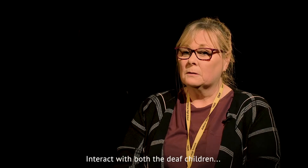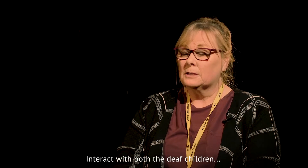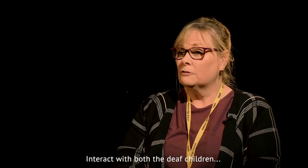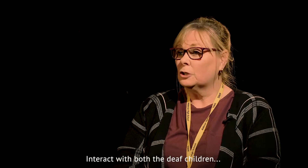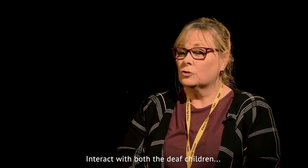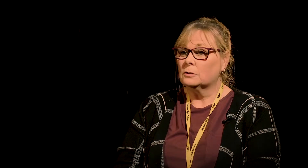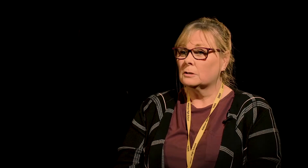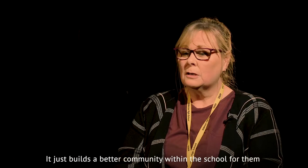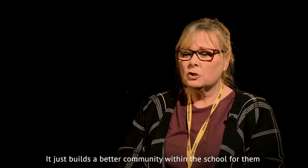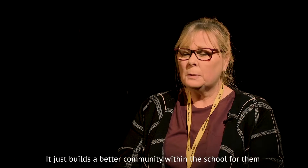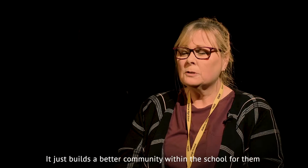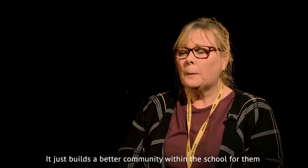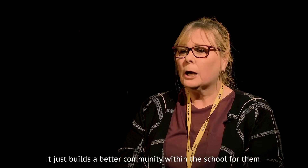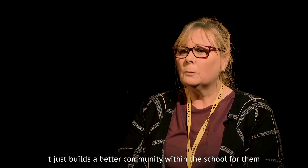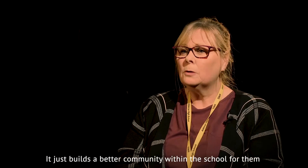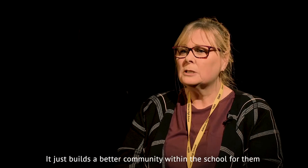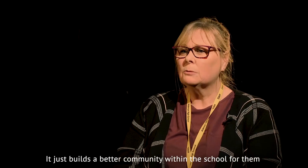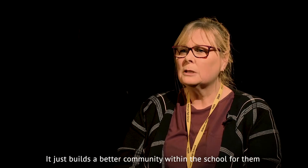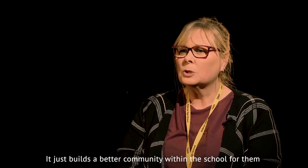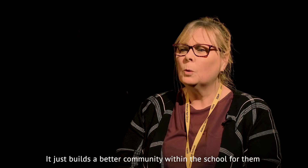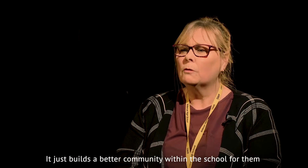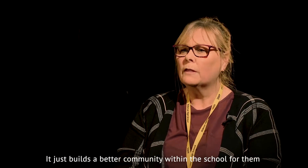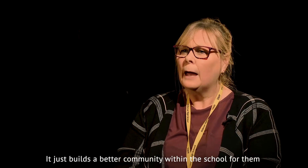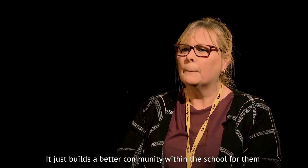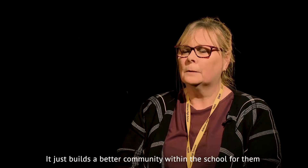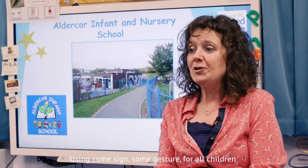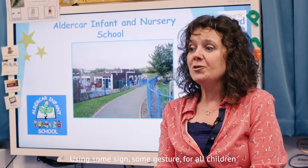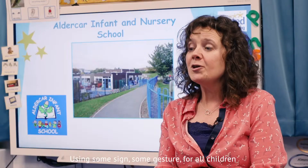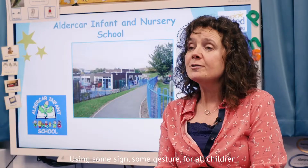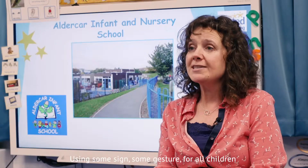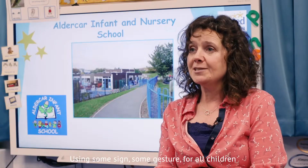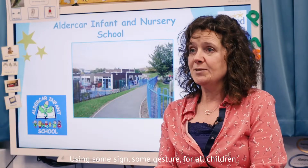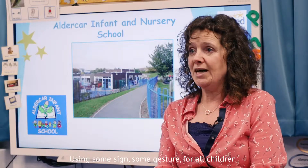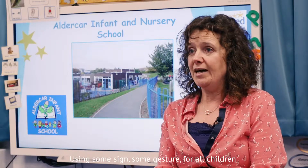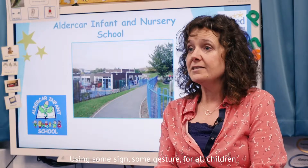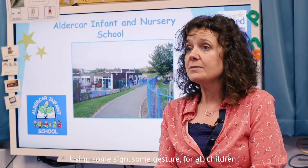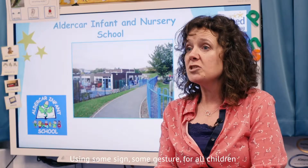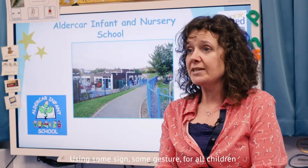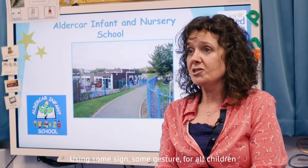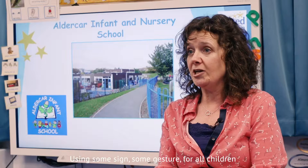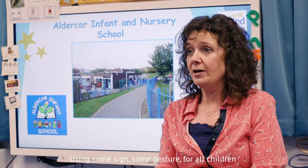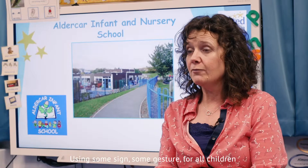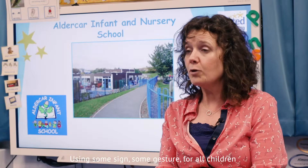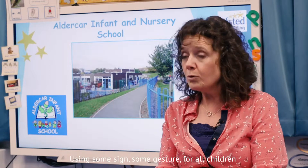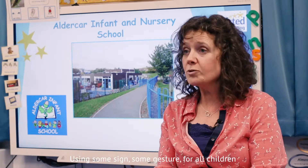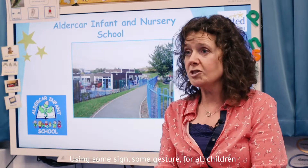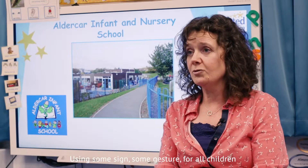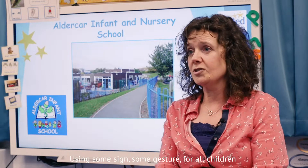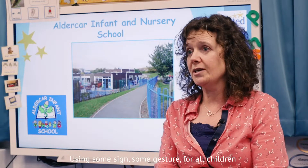deaf children, it just builds a better community within the school for them. Using some signs, some gesture for all children